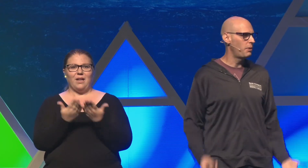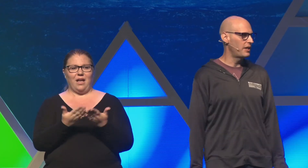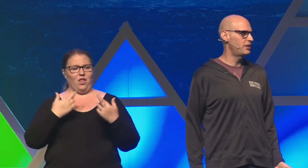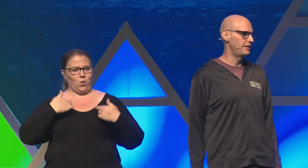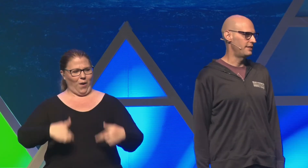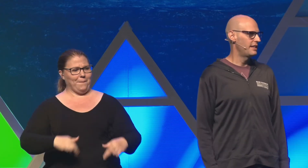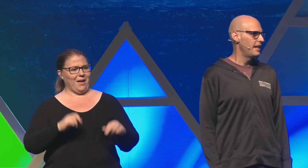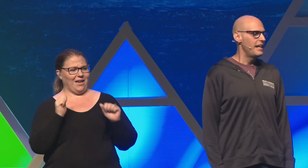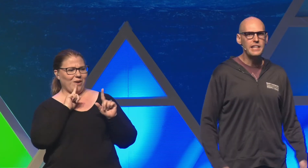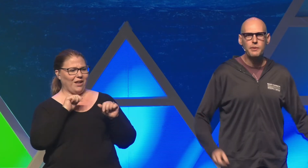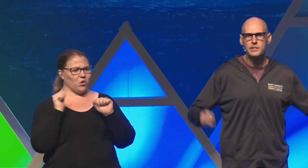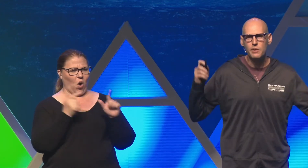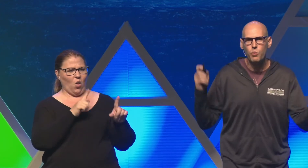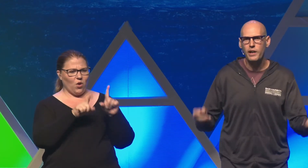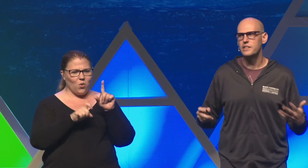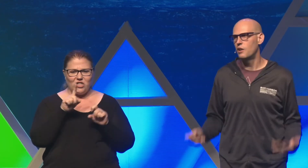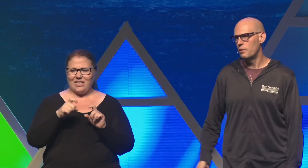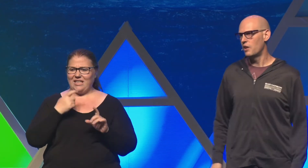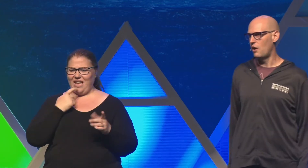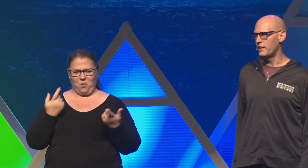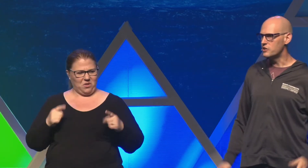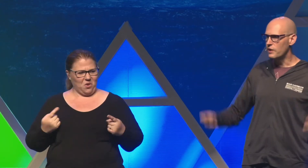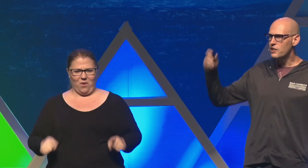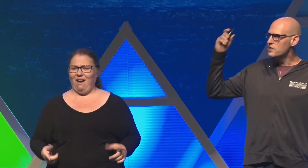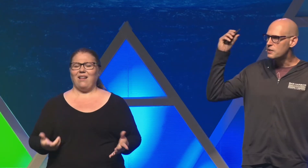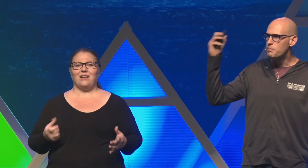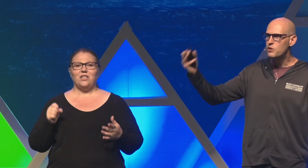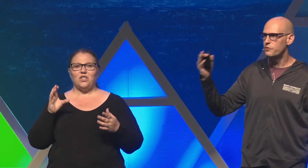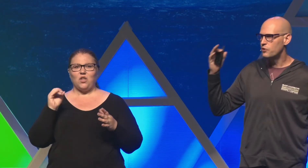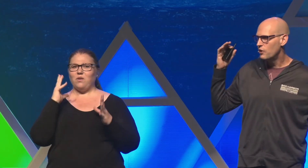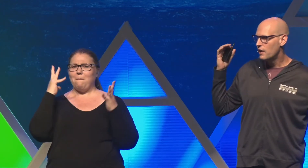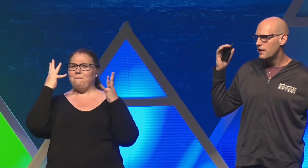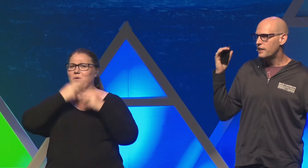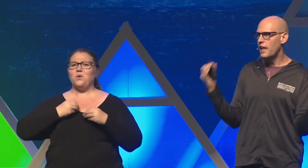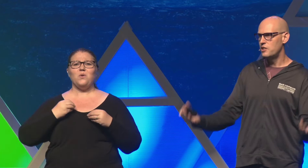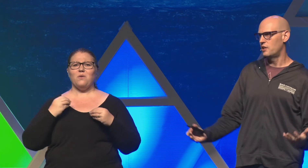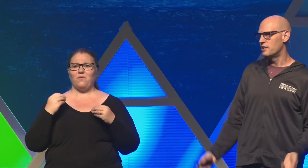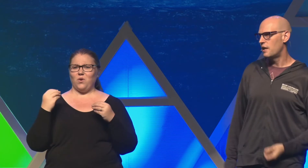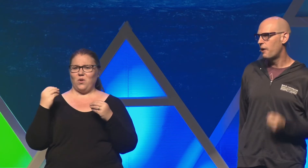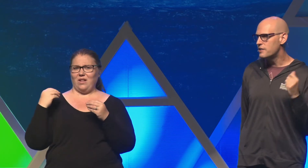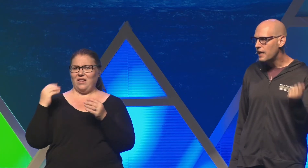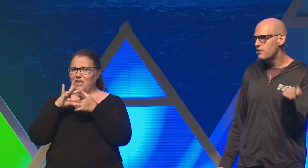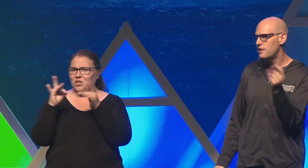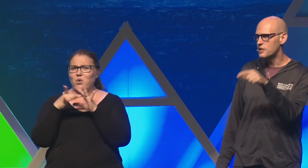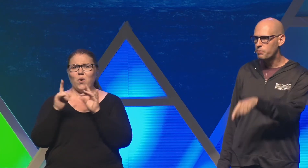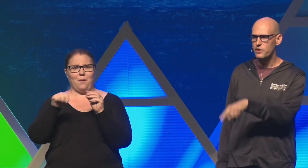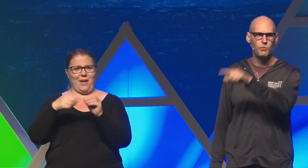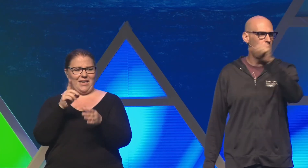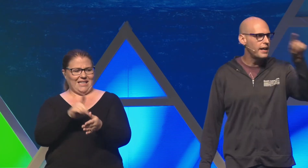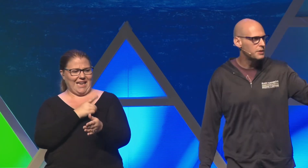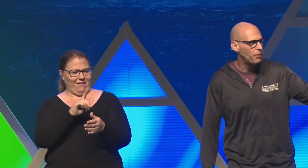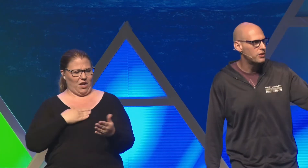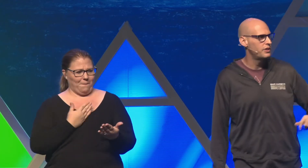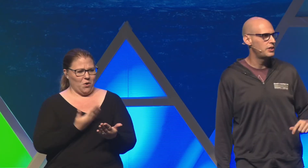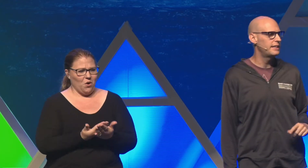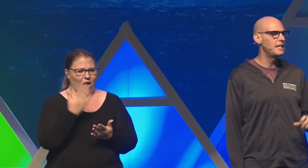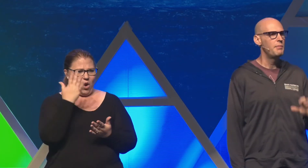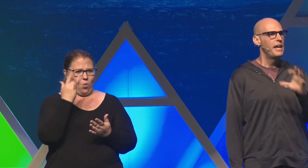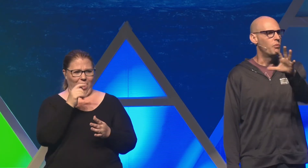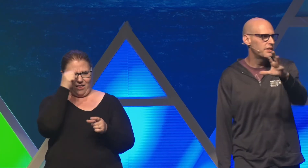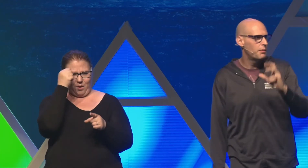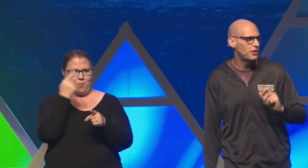these questions. And they would say, what is going on? And so here's this beautiful legend about David and his birth and why his brothers